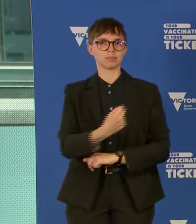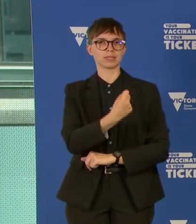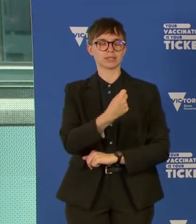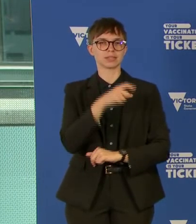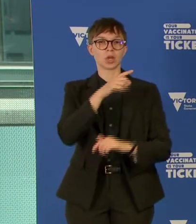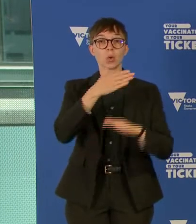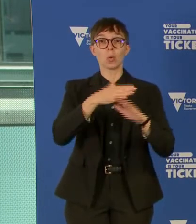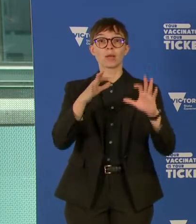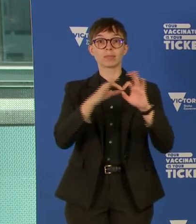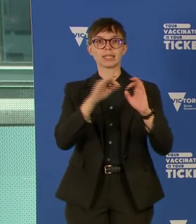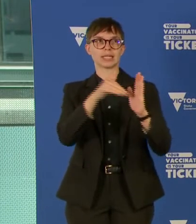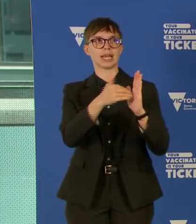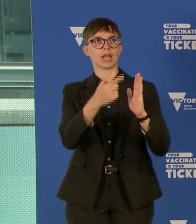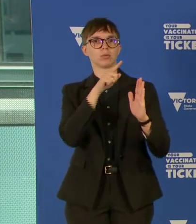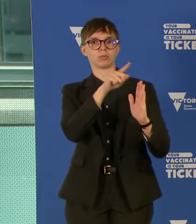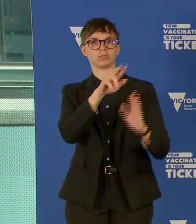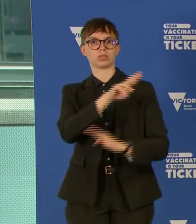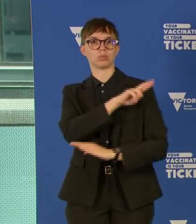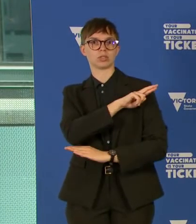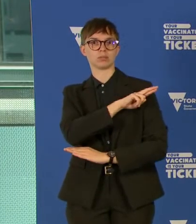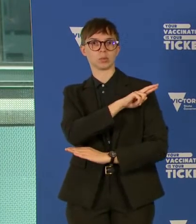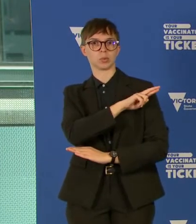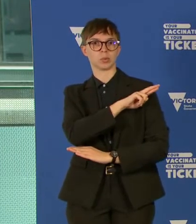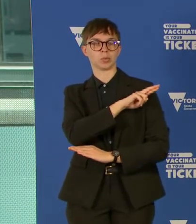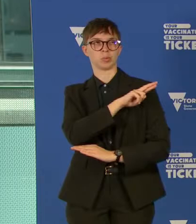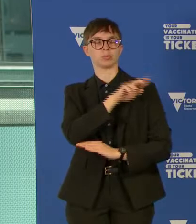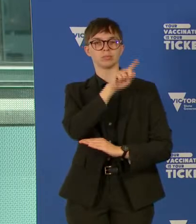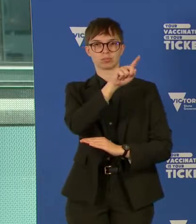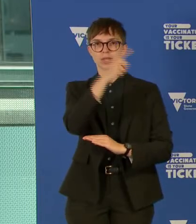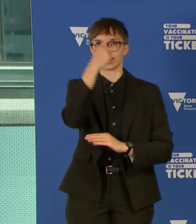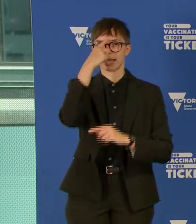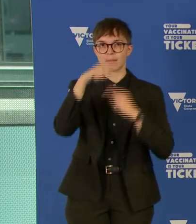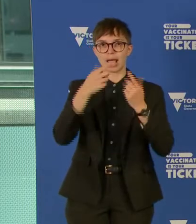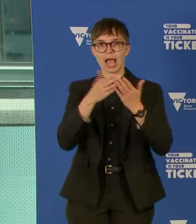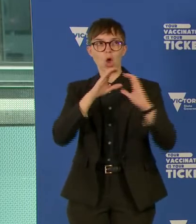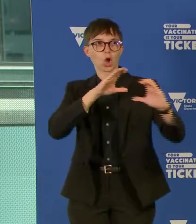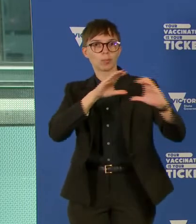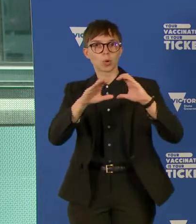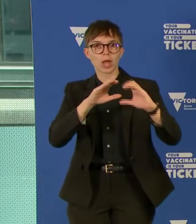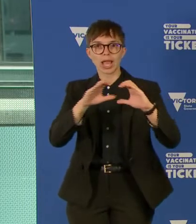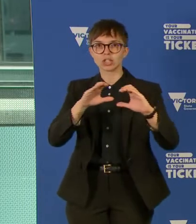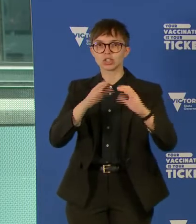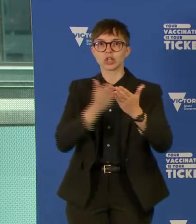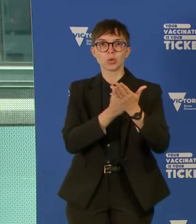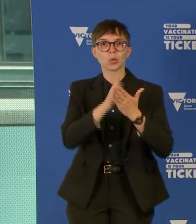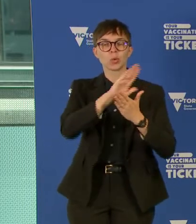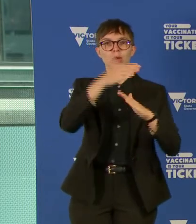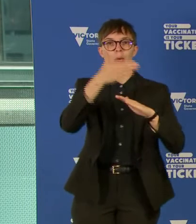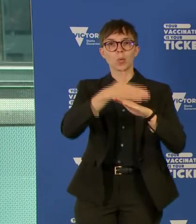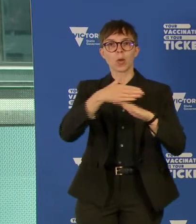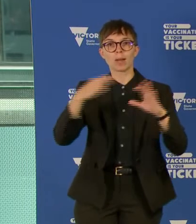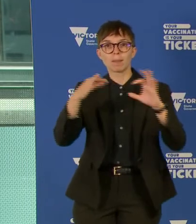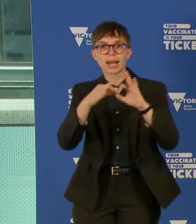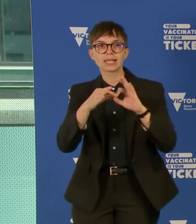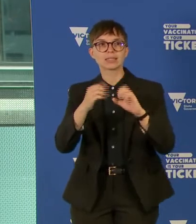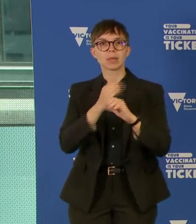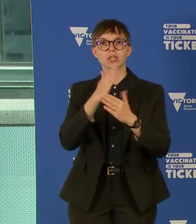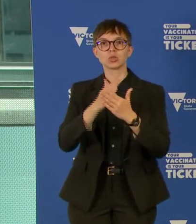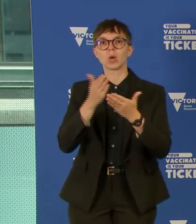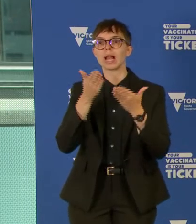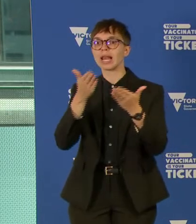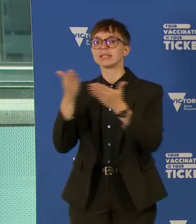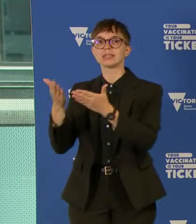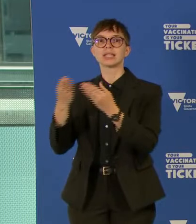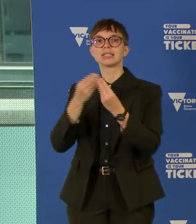that, including the communications and support to people to be able to manage alternative arrangements for working.